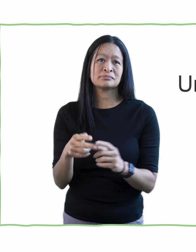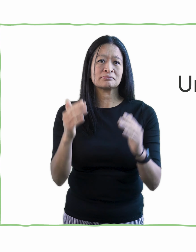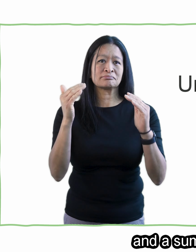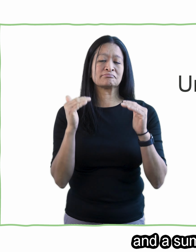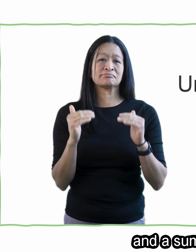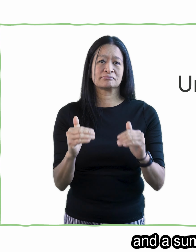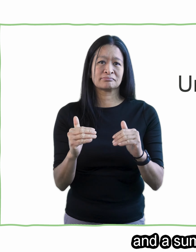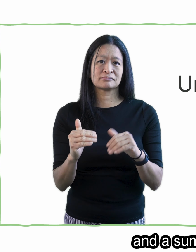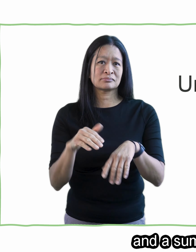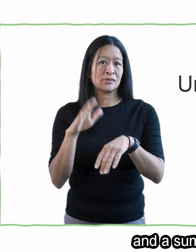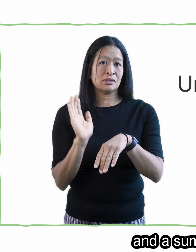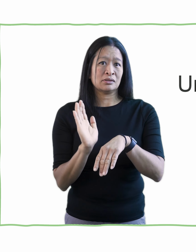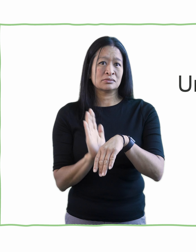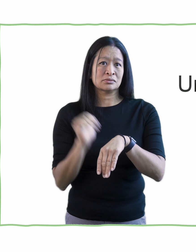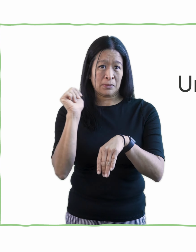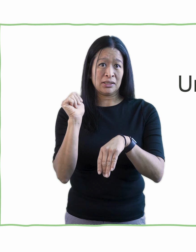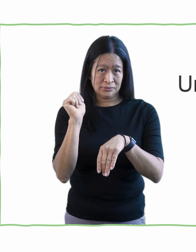and a summons.